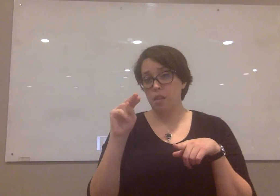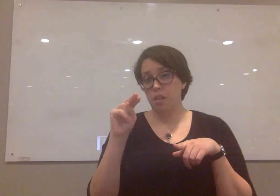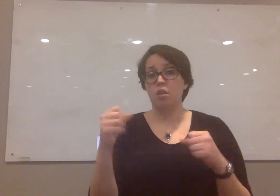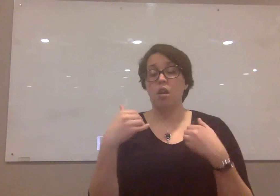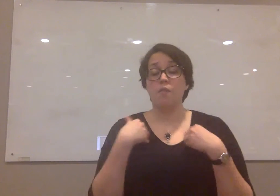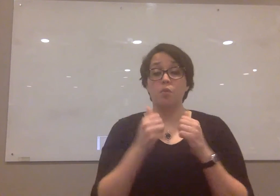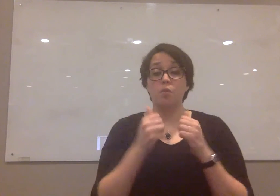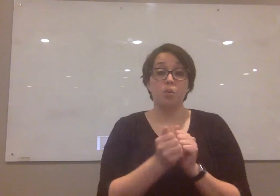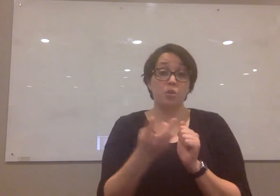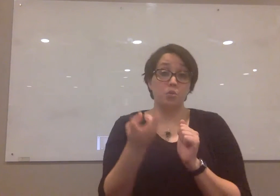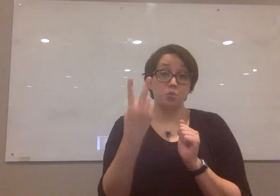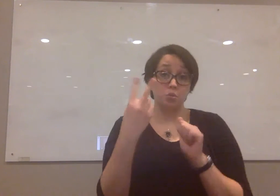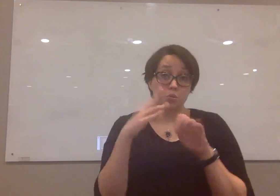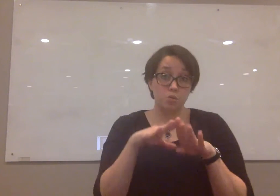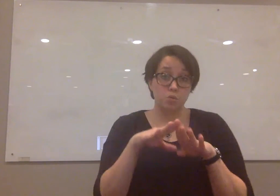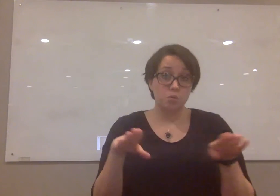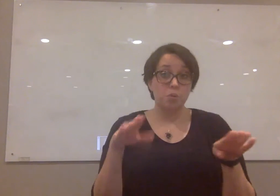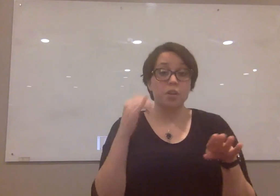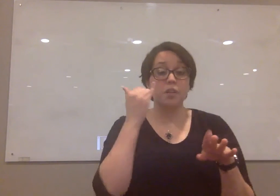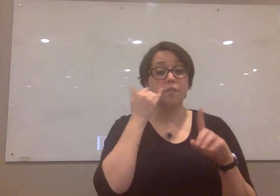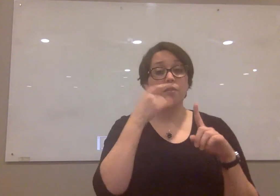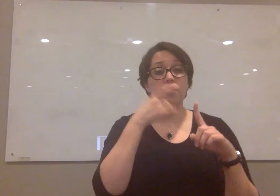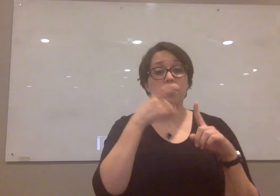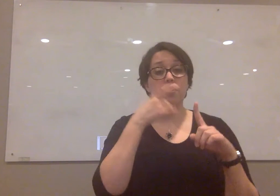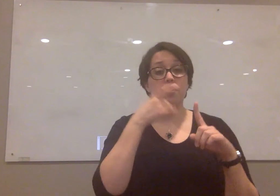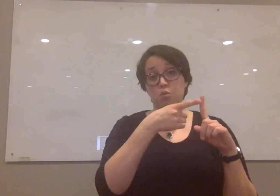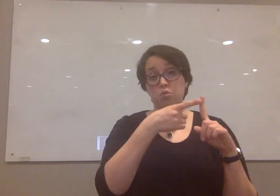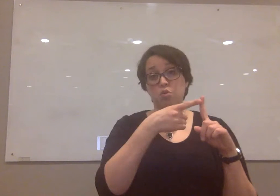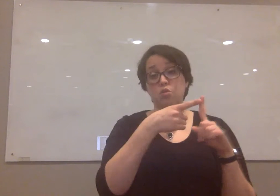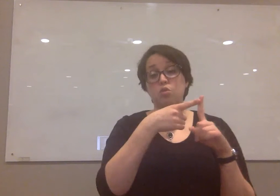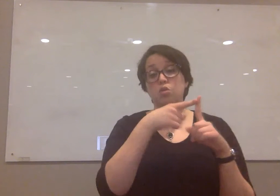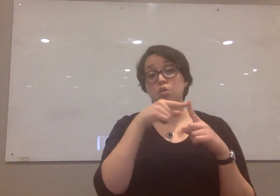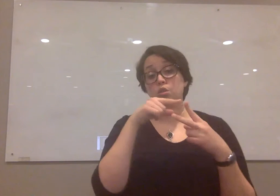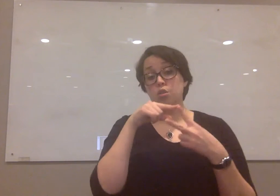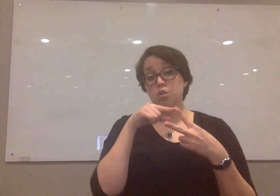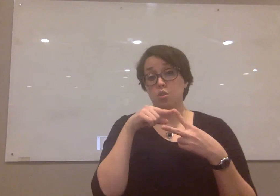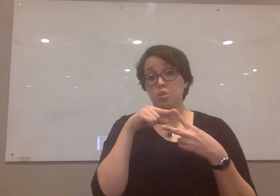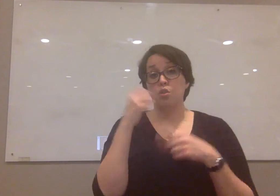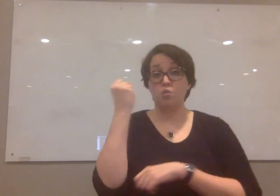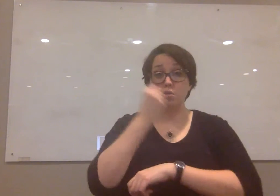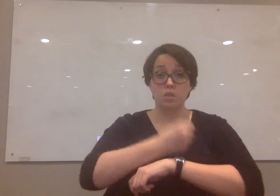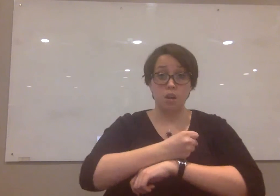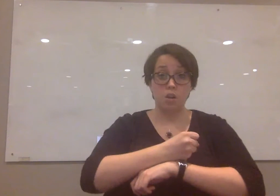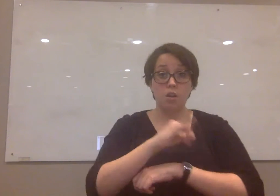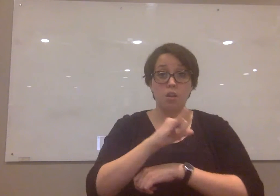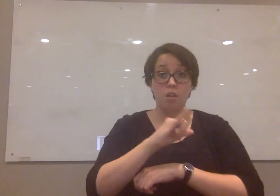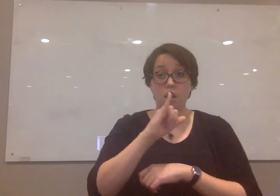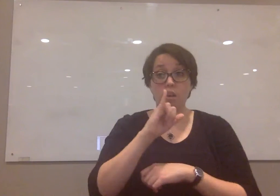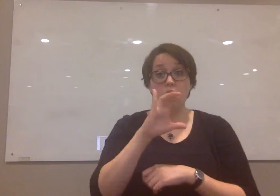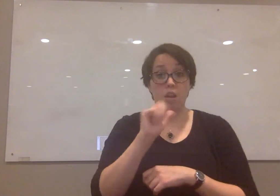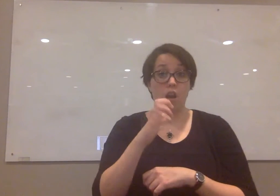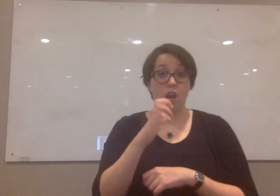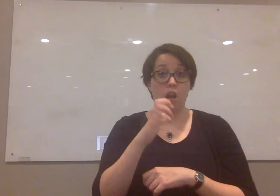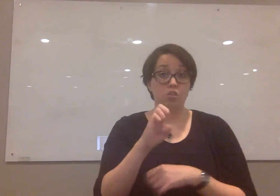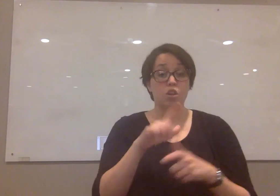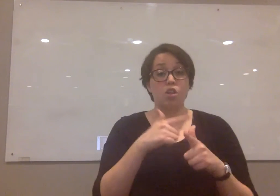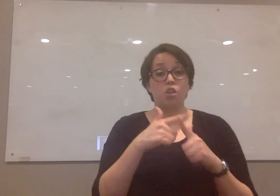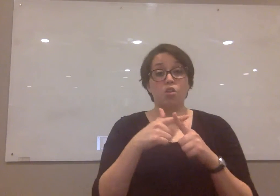if the first thing goes down, like the actual cache, then the supervisor of all the things that's being cached should